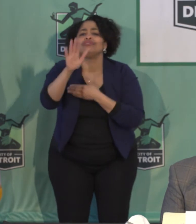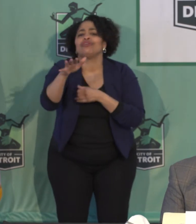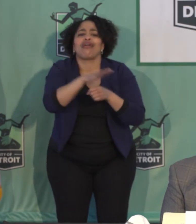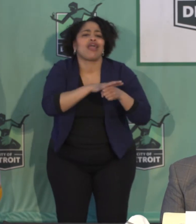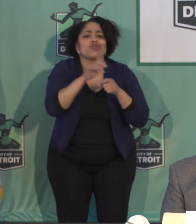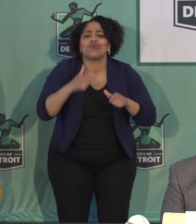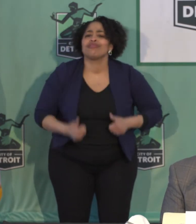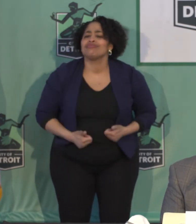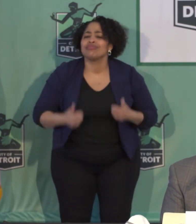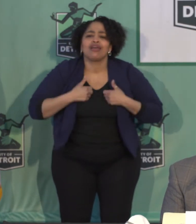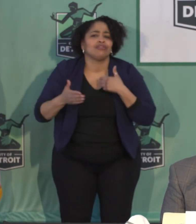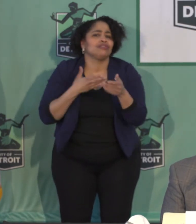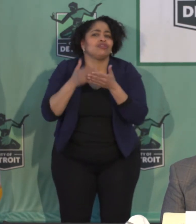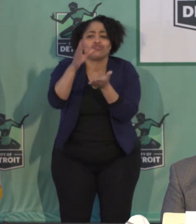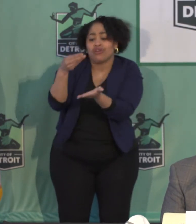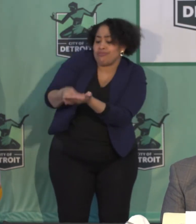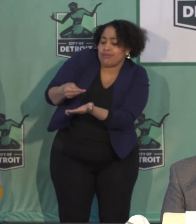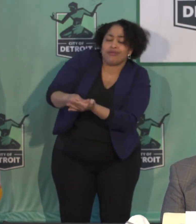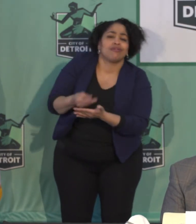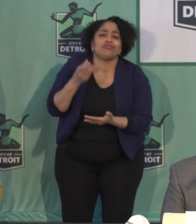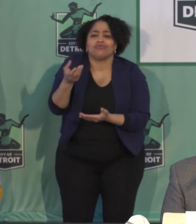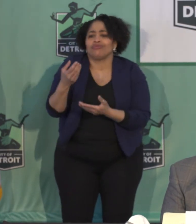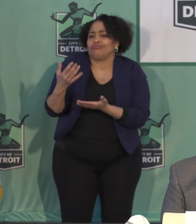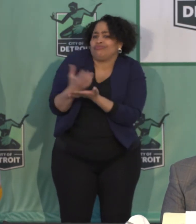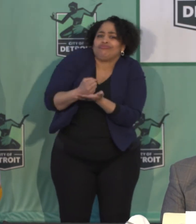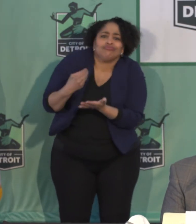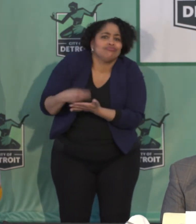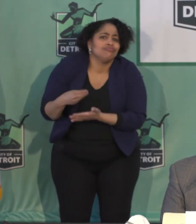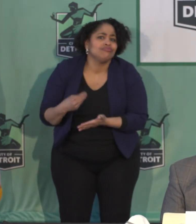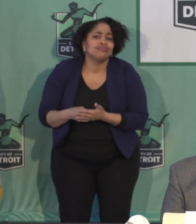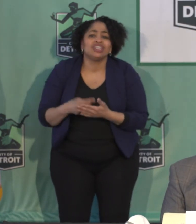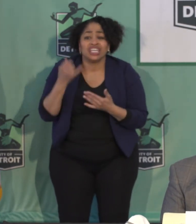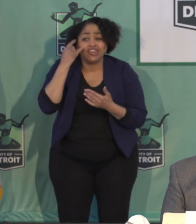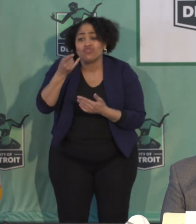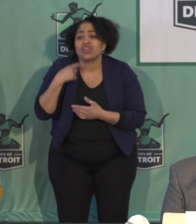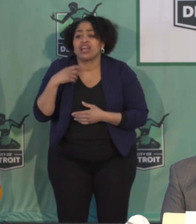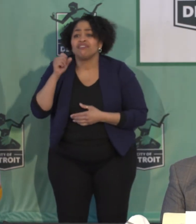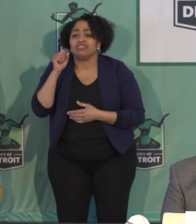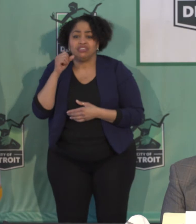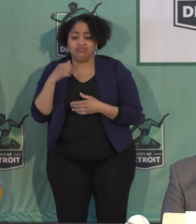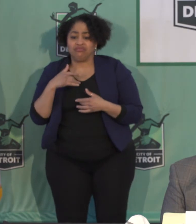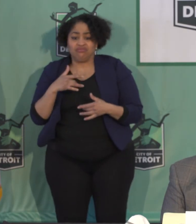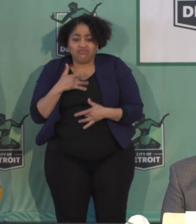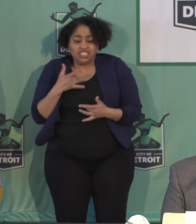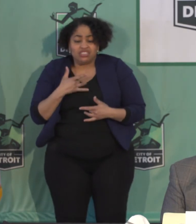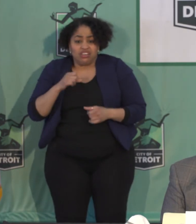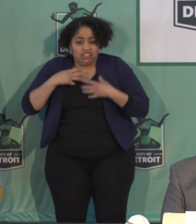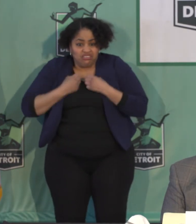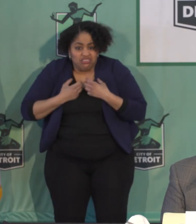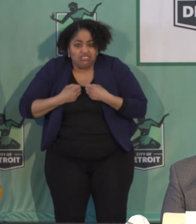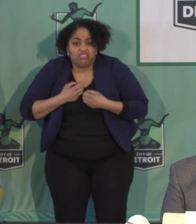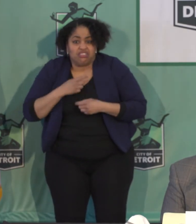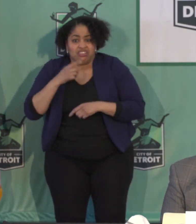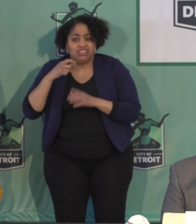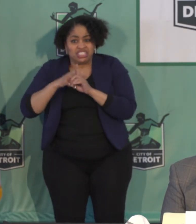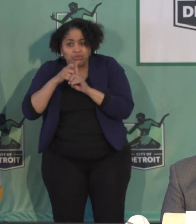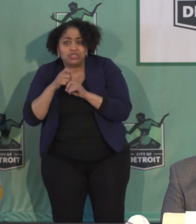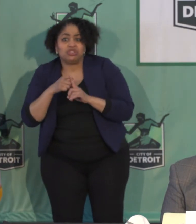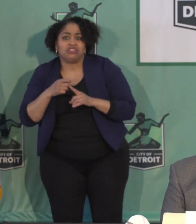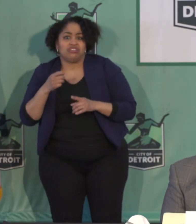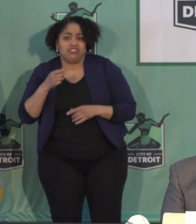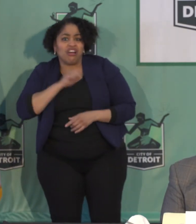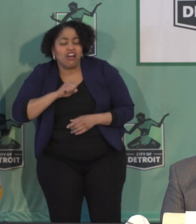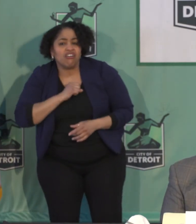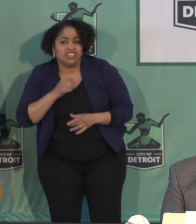neighborhood. If you've got symptoms, we're going to make sure you have access to these tests. And so